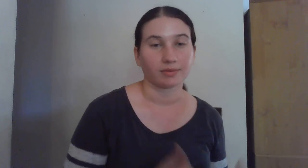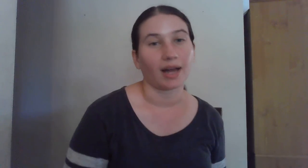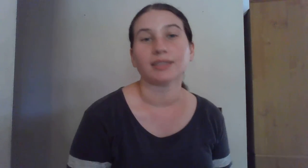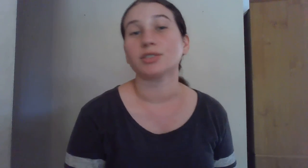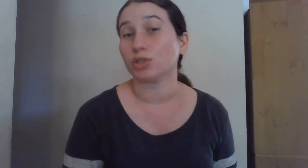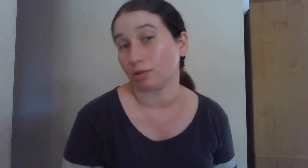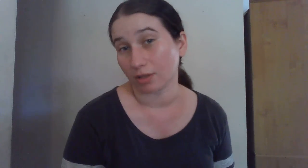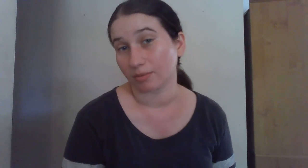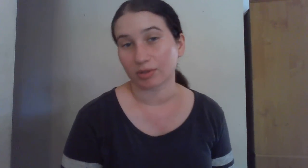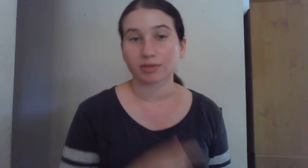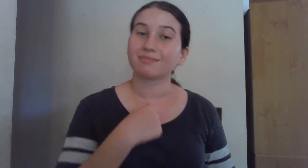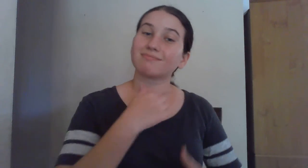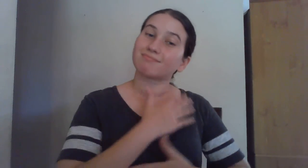I enjoy book.